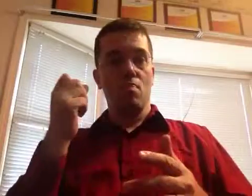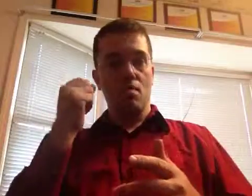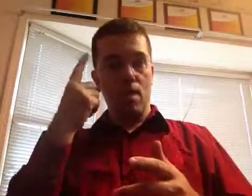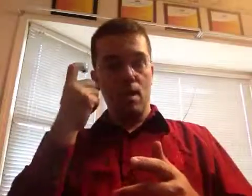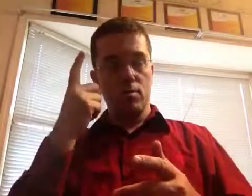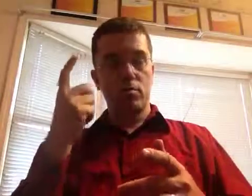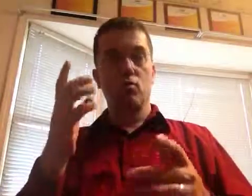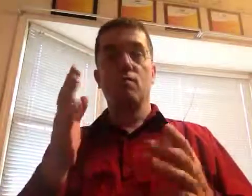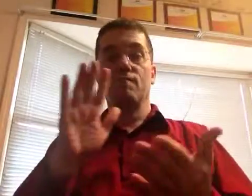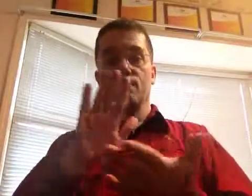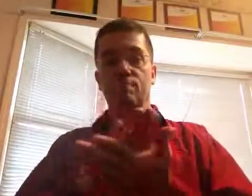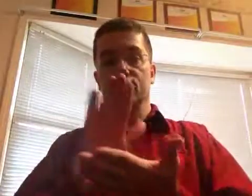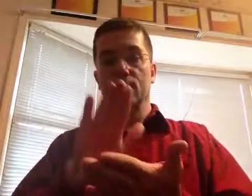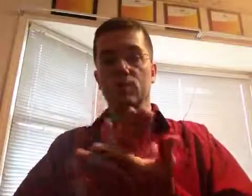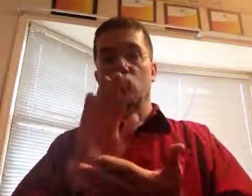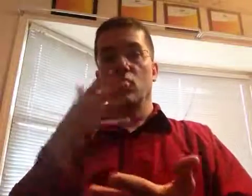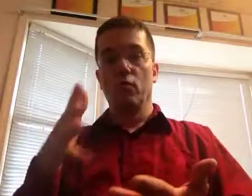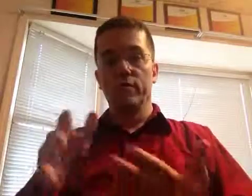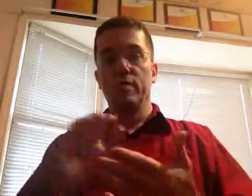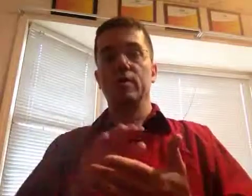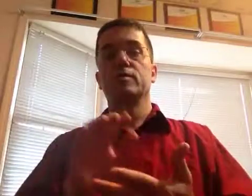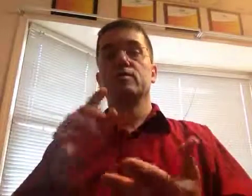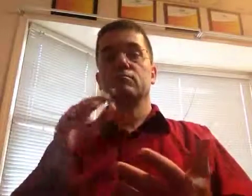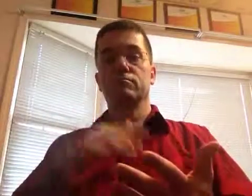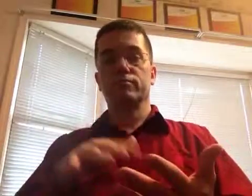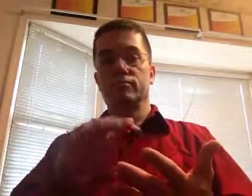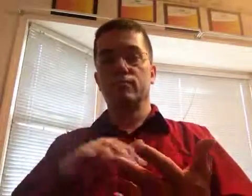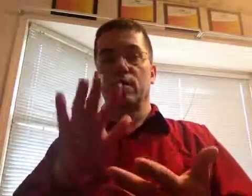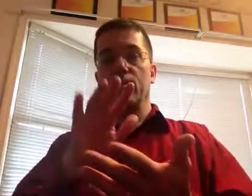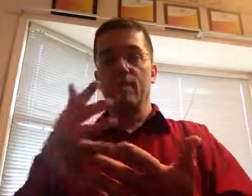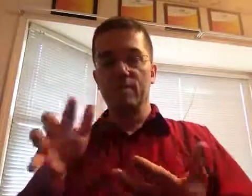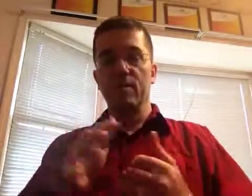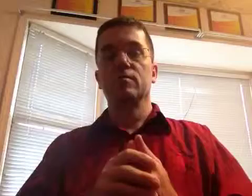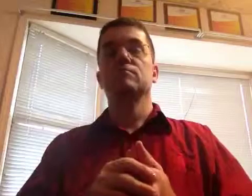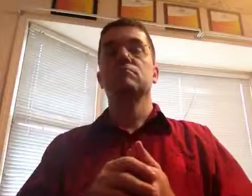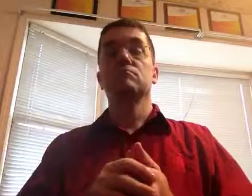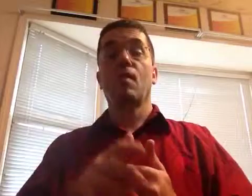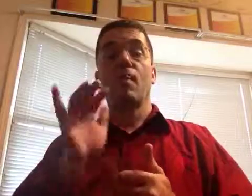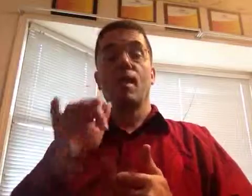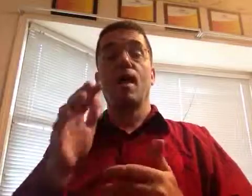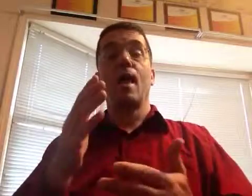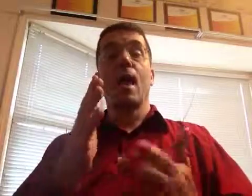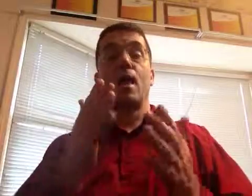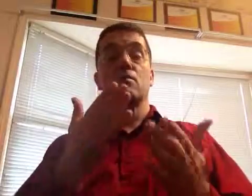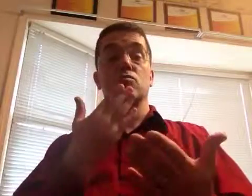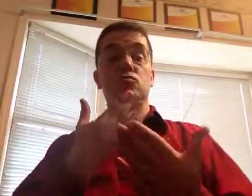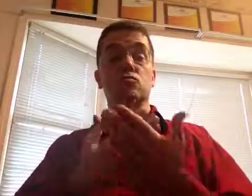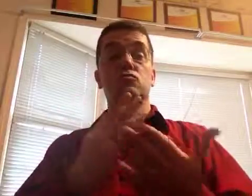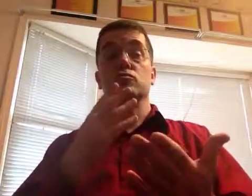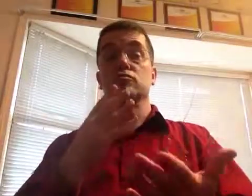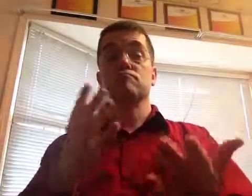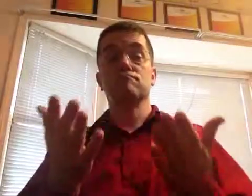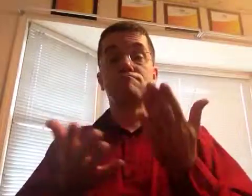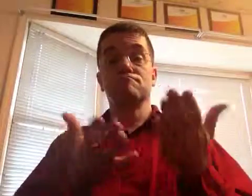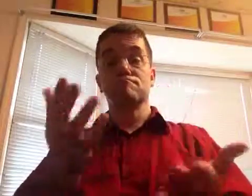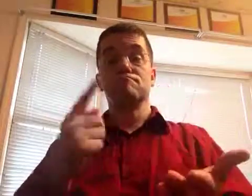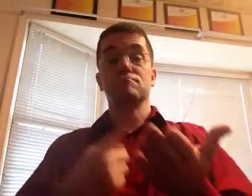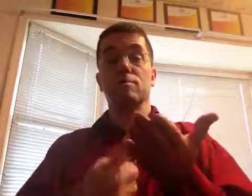both of them finished their degrees and everything like that. So that's a big deal. It's a good discussion to have. Tony is